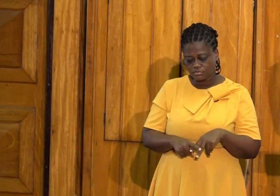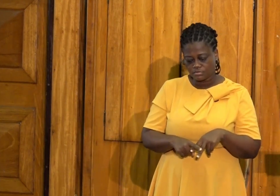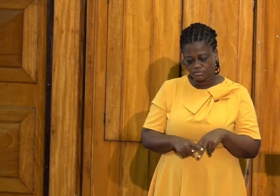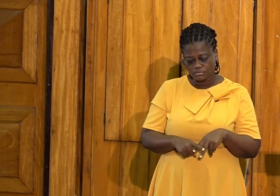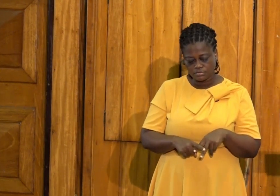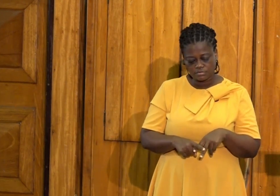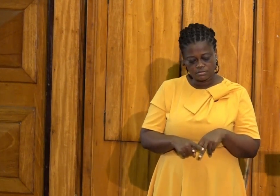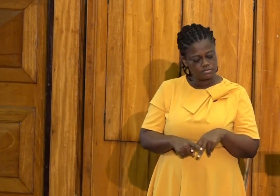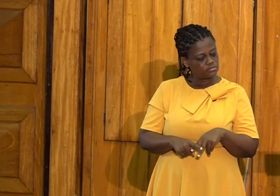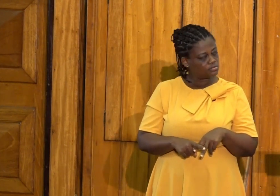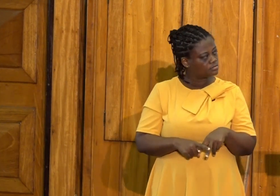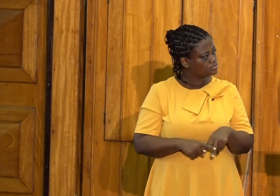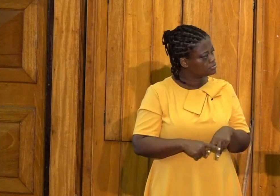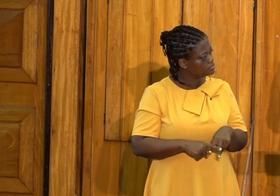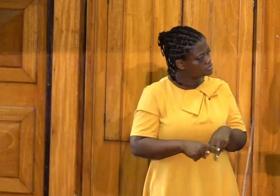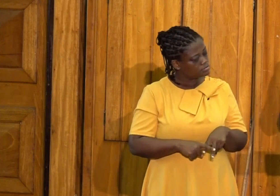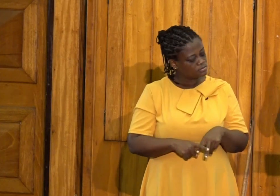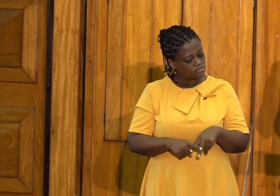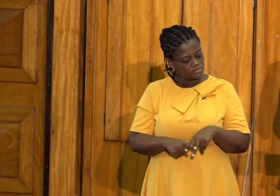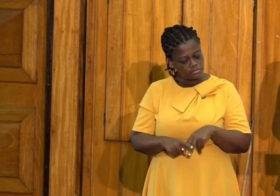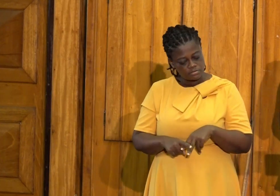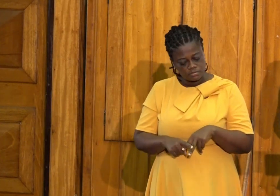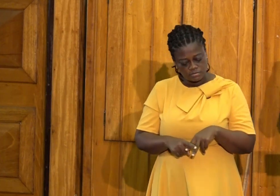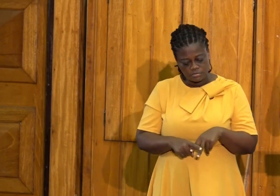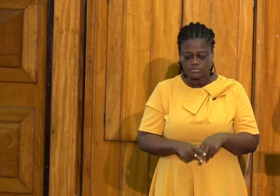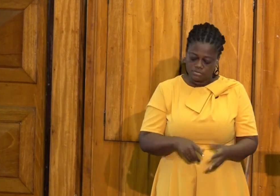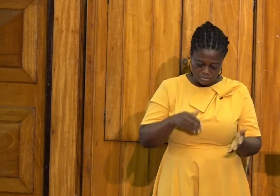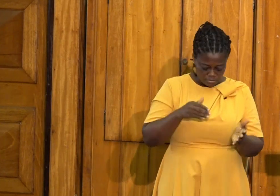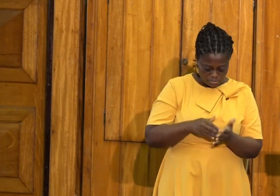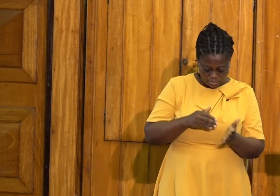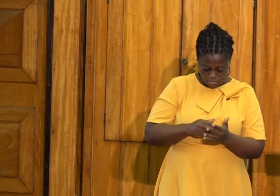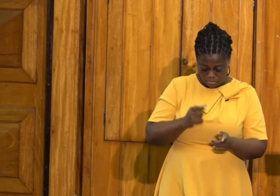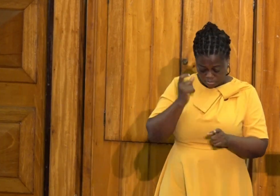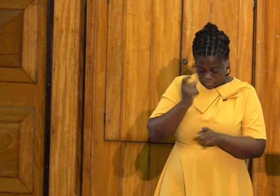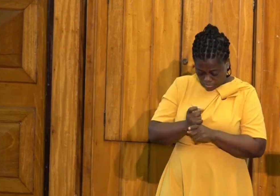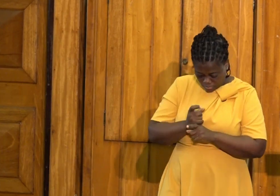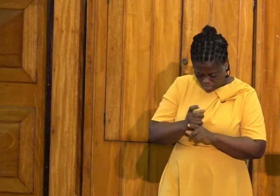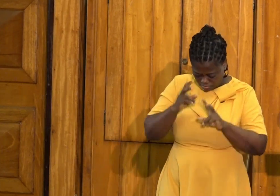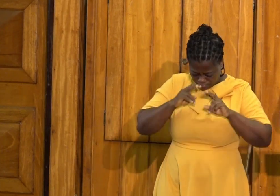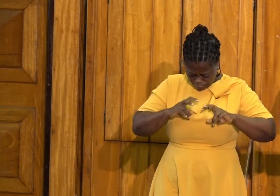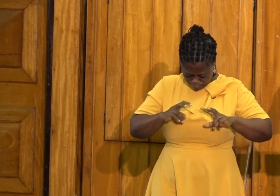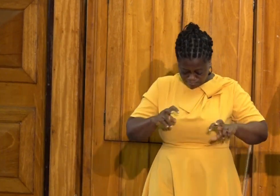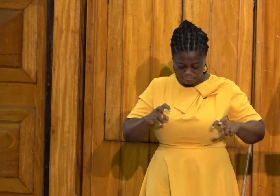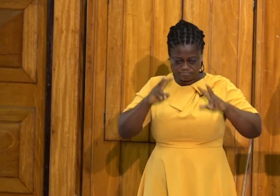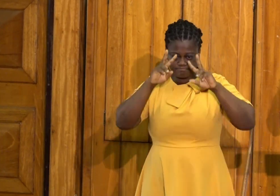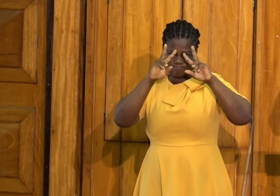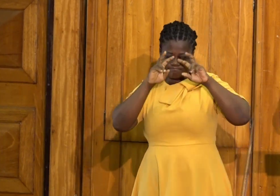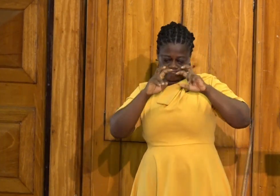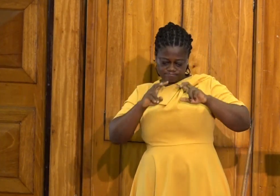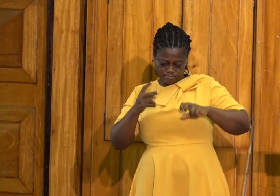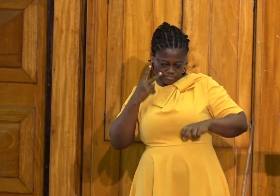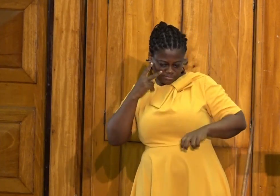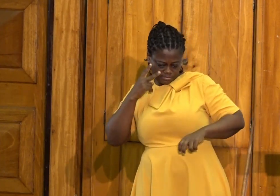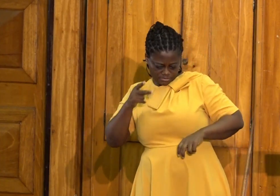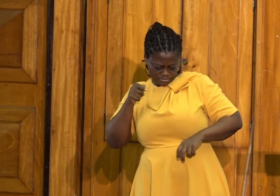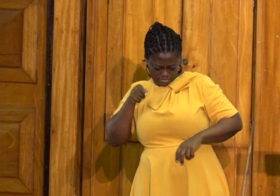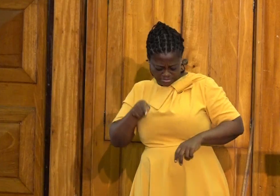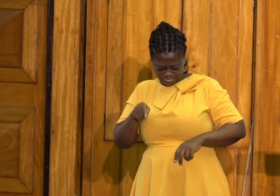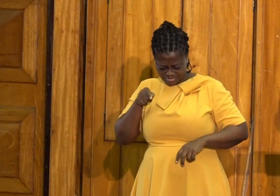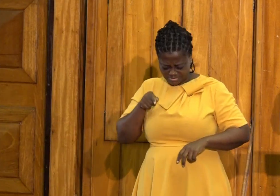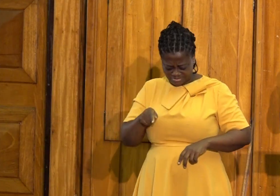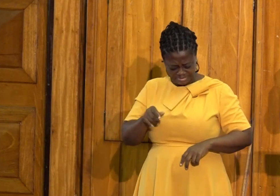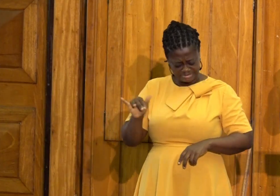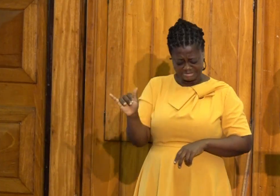And here we just analyzed if the recurrence differed by treatment type. The recurrence occurred at similar